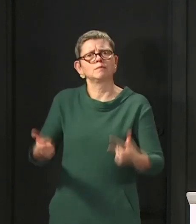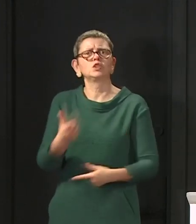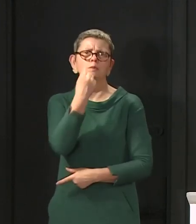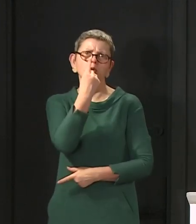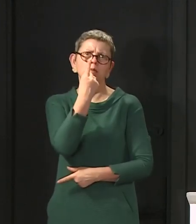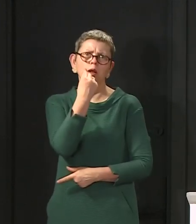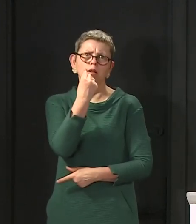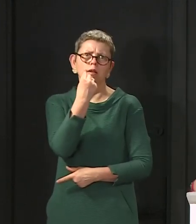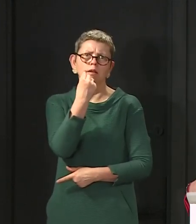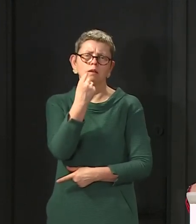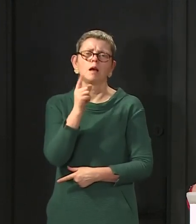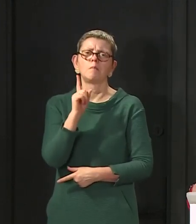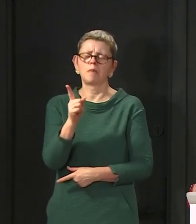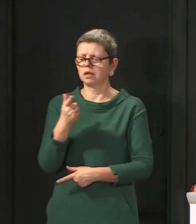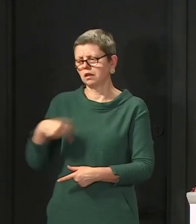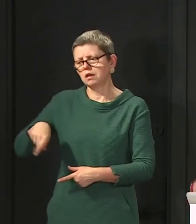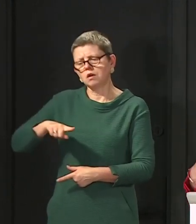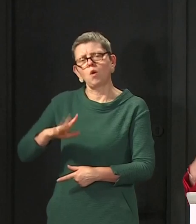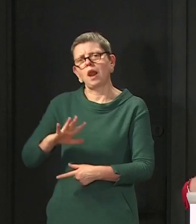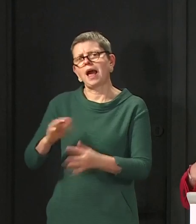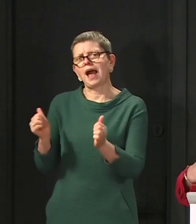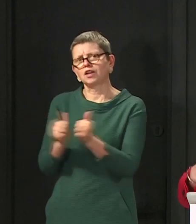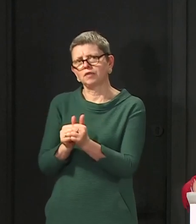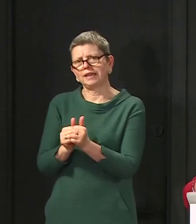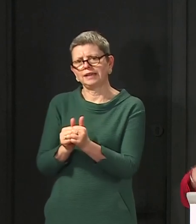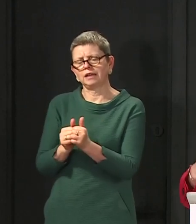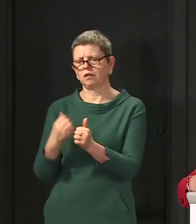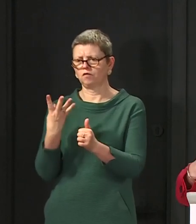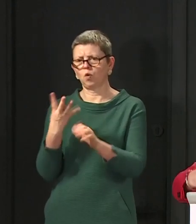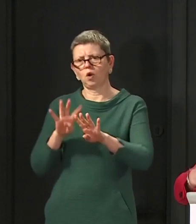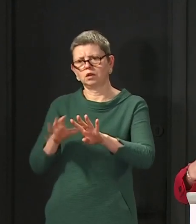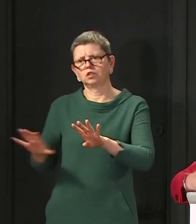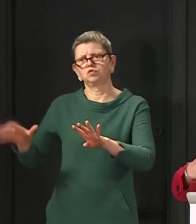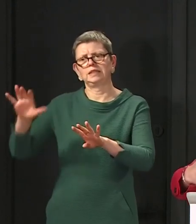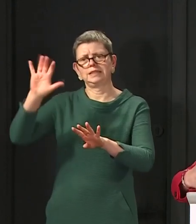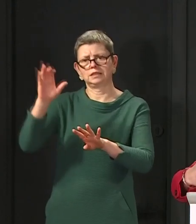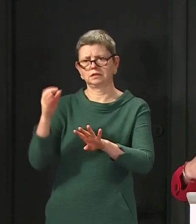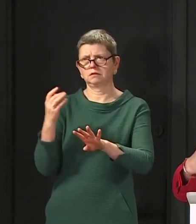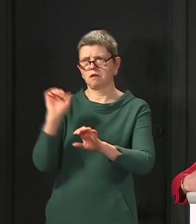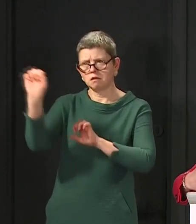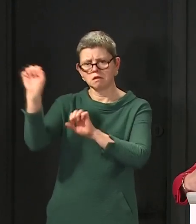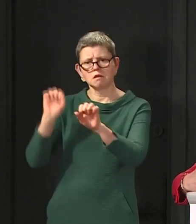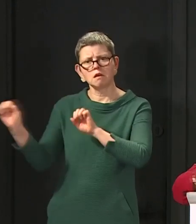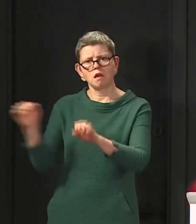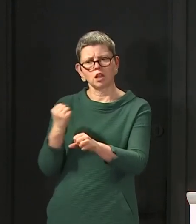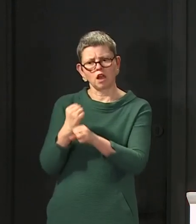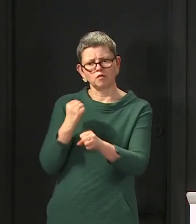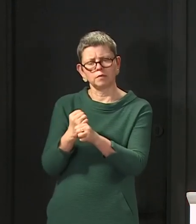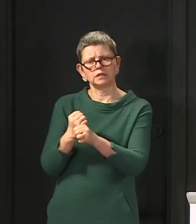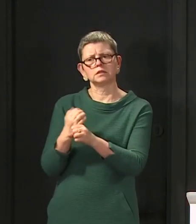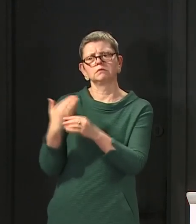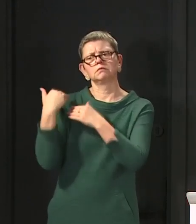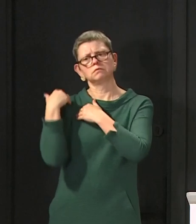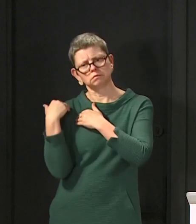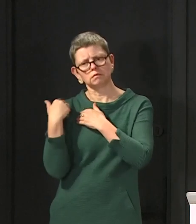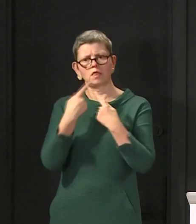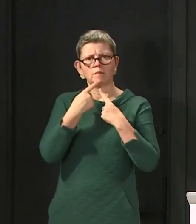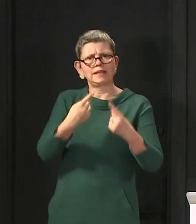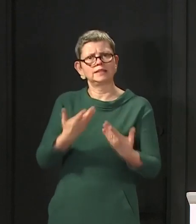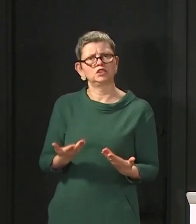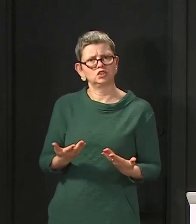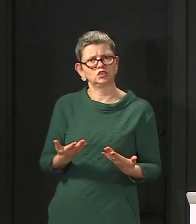agreement that in each nation, the government there is in the lead in terms of the messaging, and that the communication of that